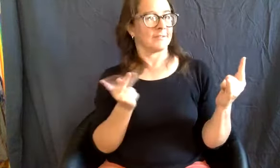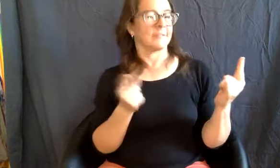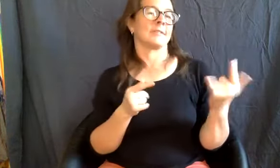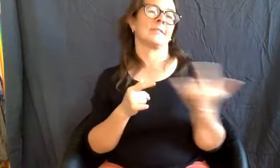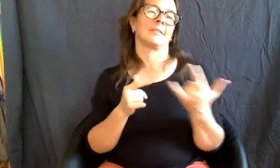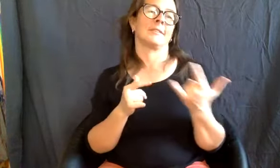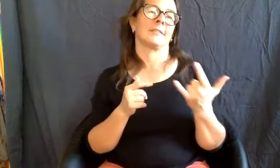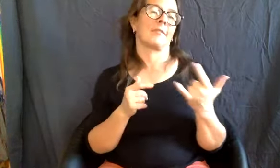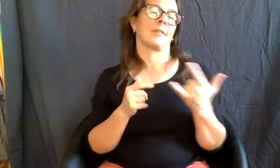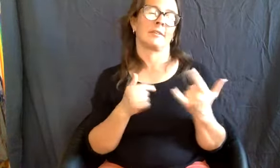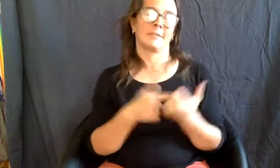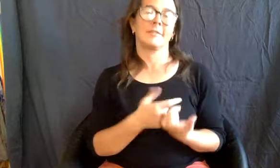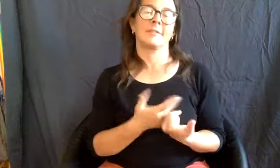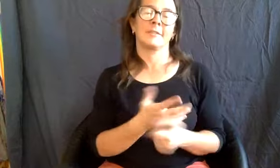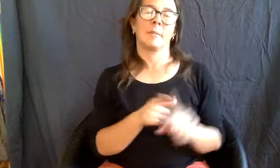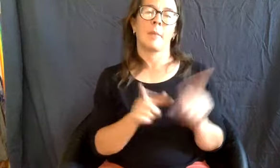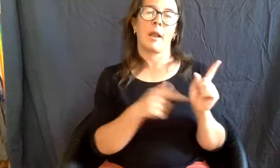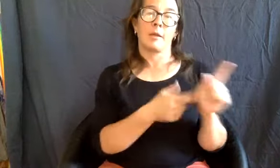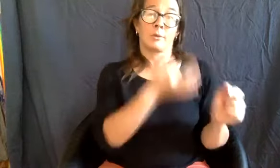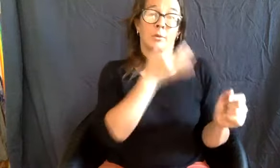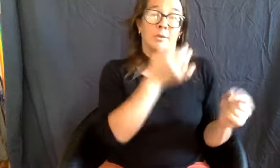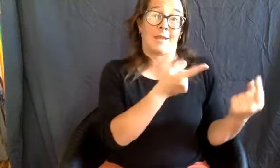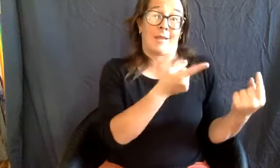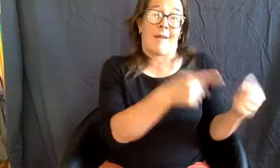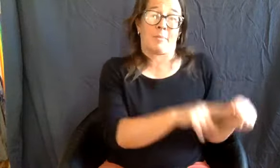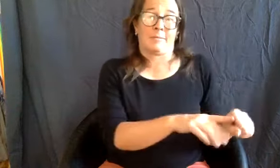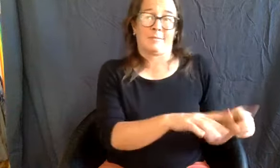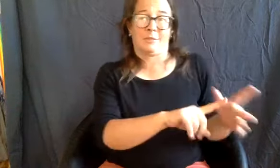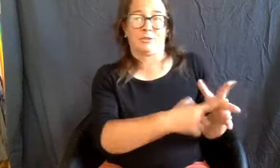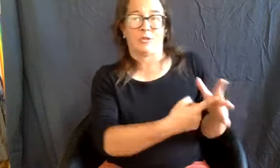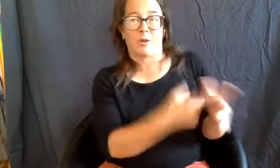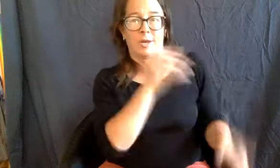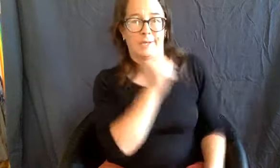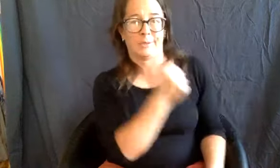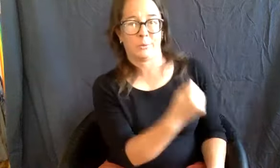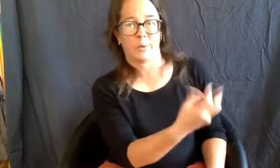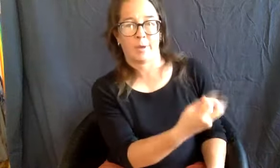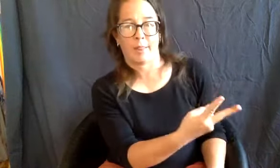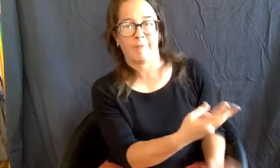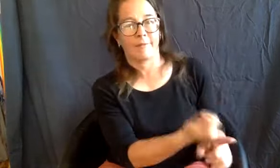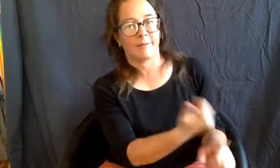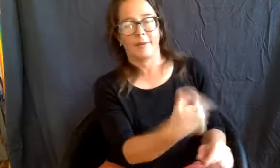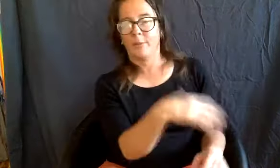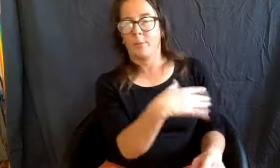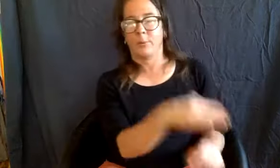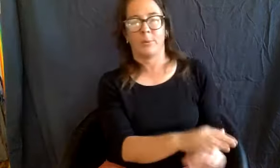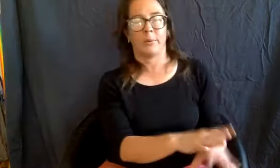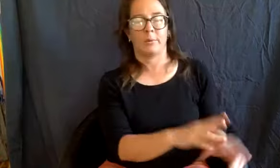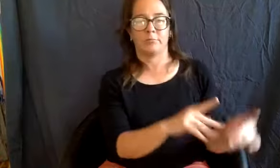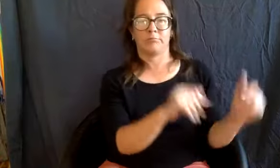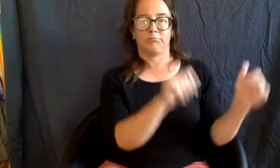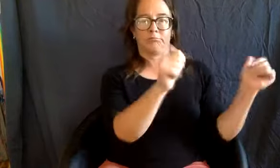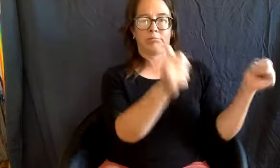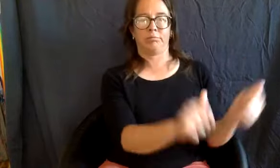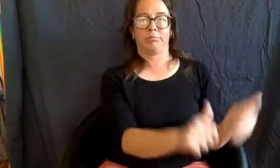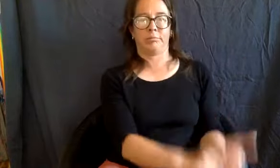my illusion that, there's something I did, what didn't I not do? Because I want you to know Earl and I were very close. I mean,